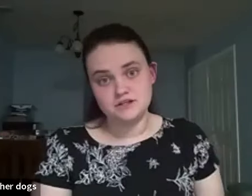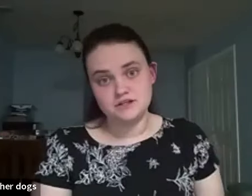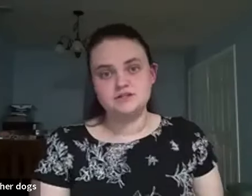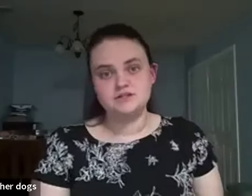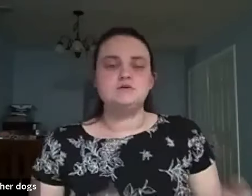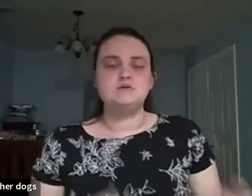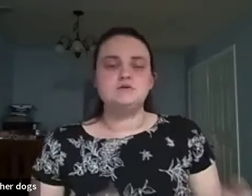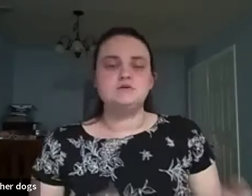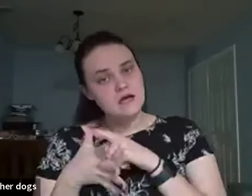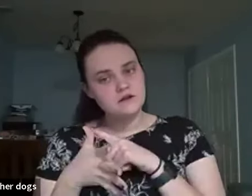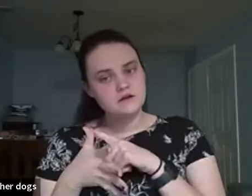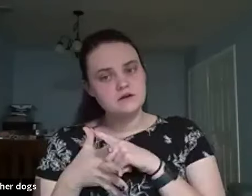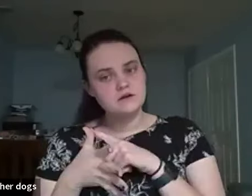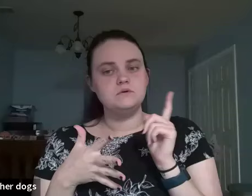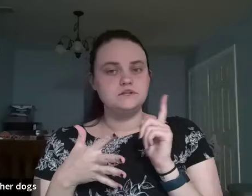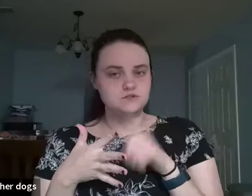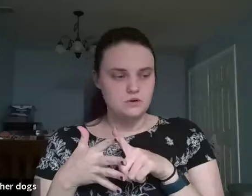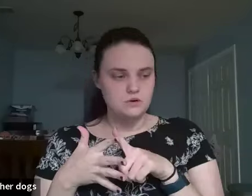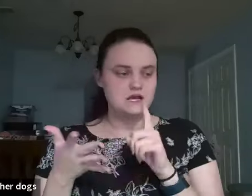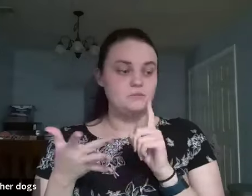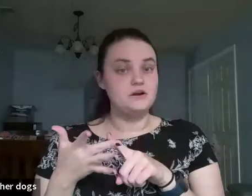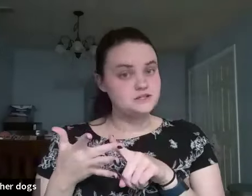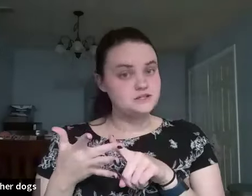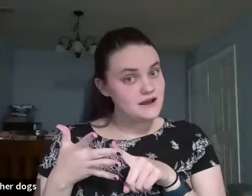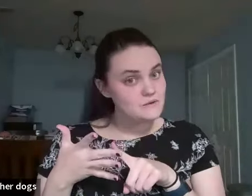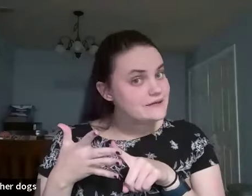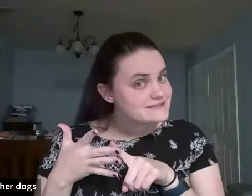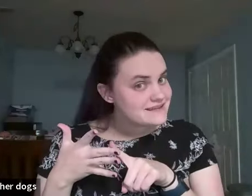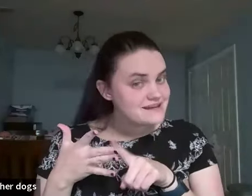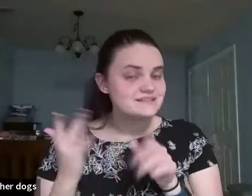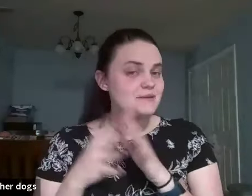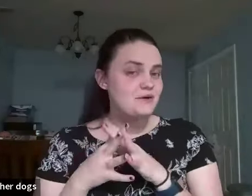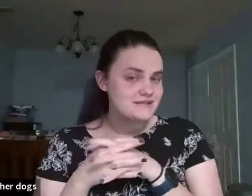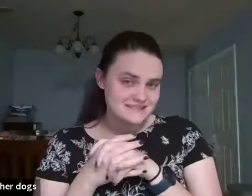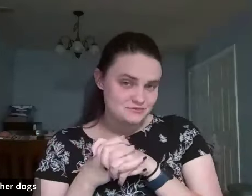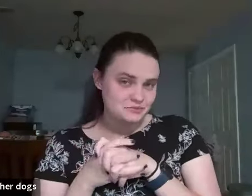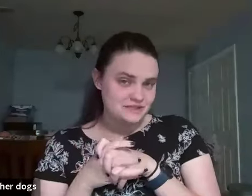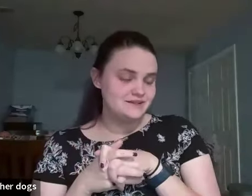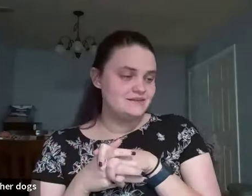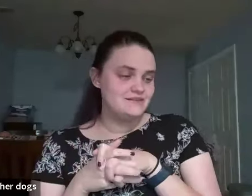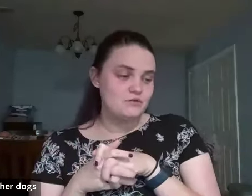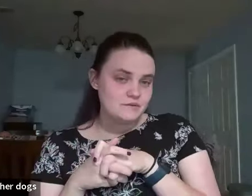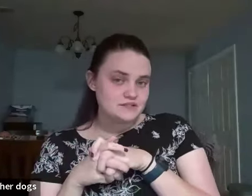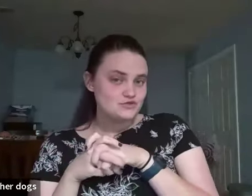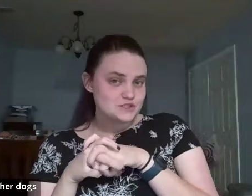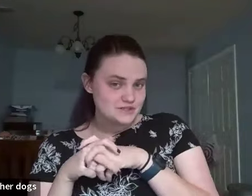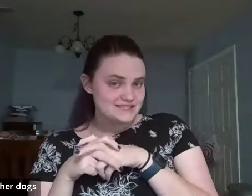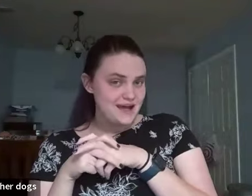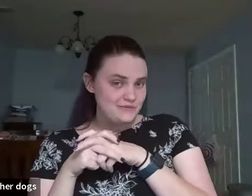hodgepodge. We're gonna touch on weather. We're gonna do sports. We are gonna do our Halloween signs. I promise that would be that one we might do first because the Halloween